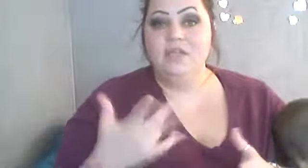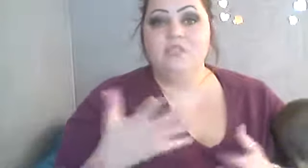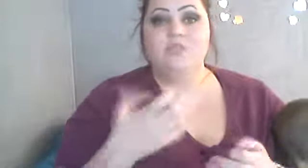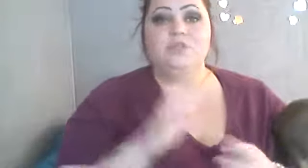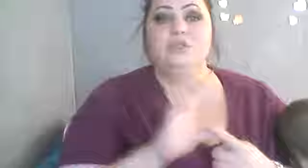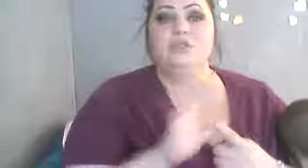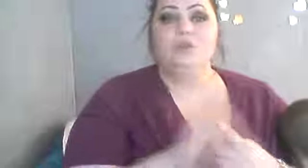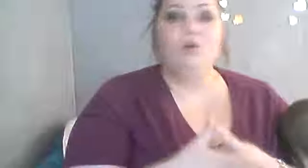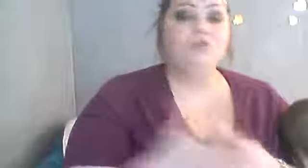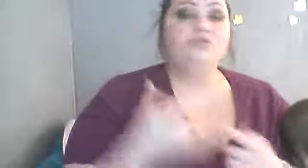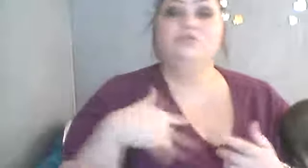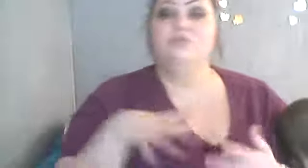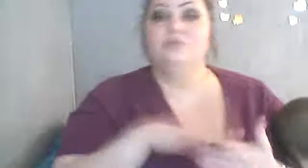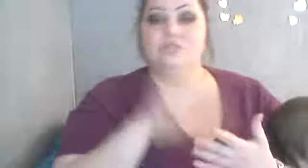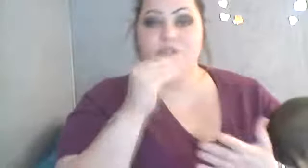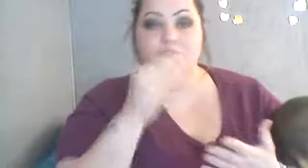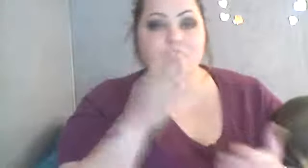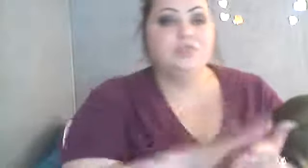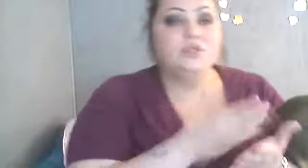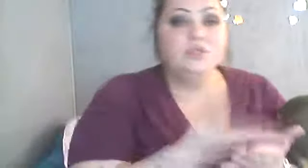I want to learn the culture. I want to learn to cook,